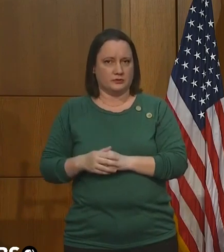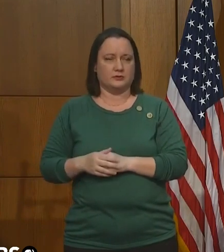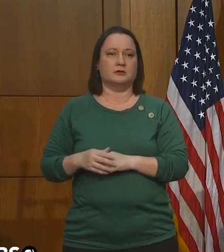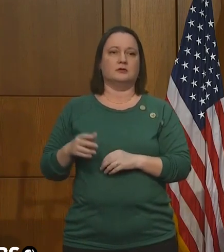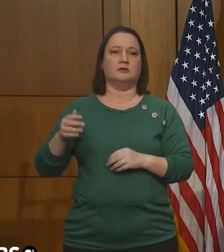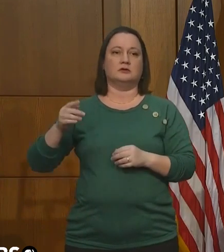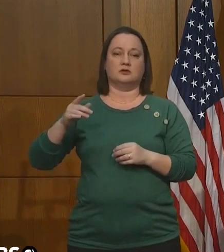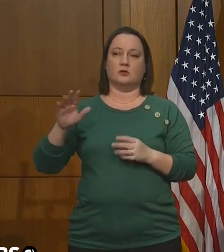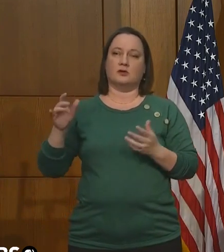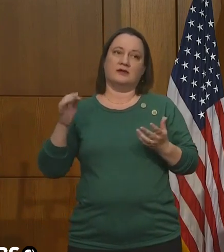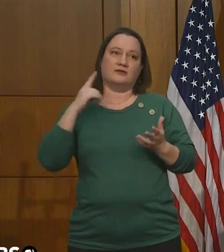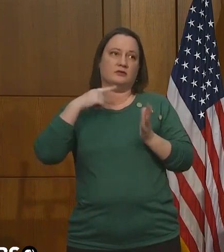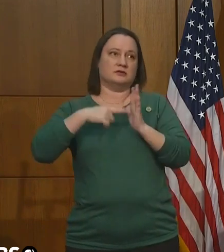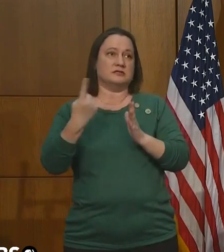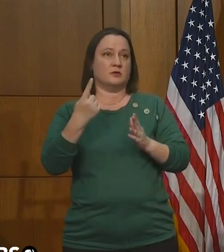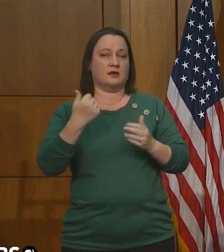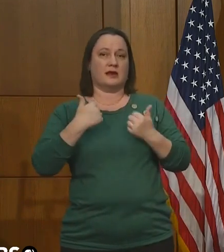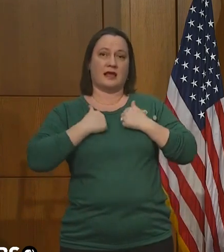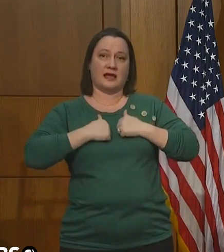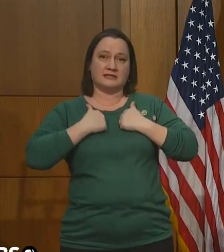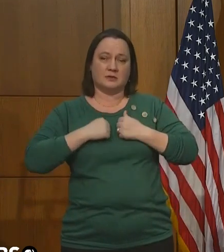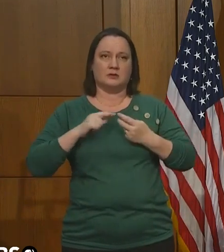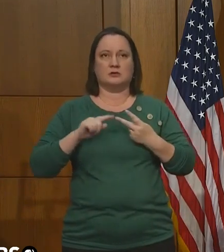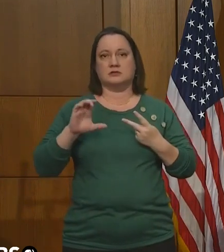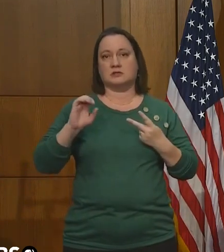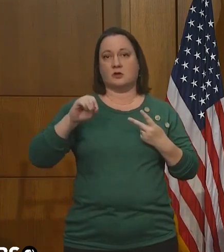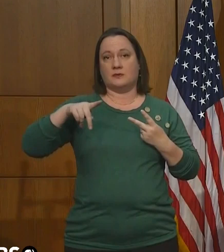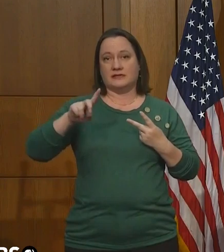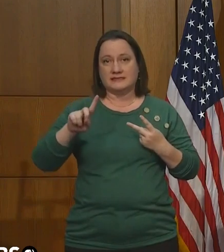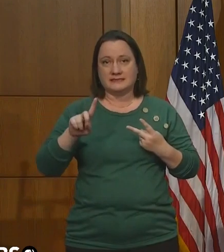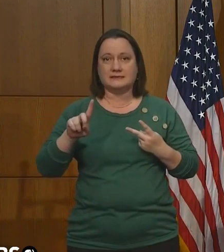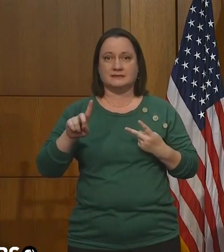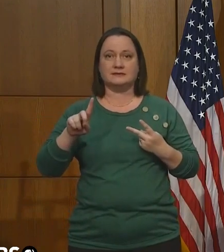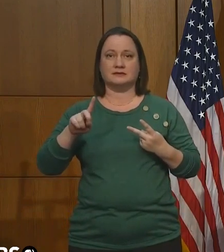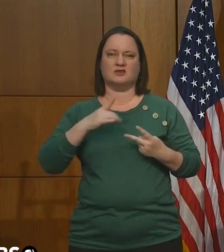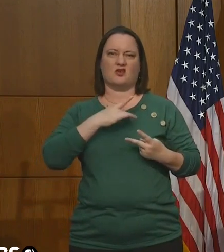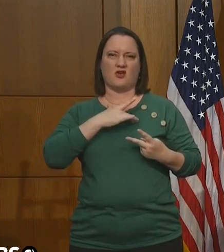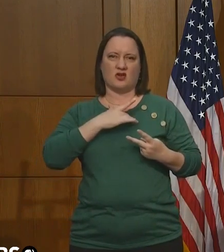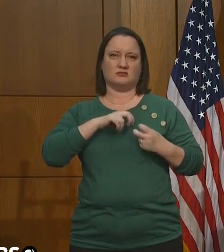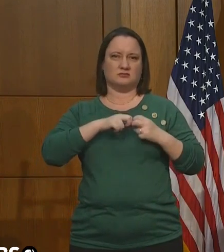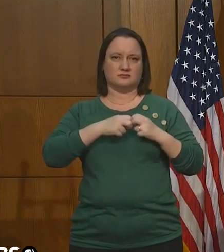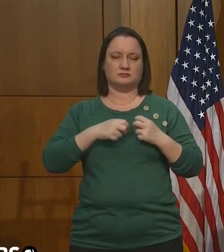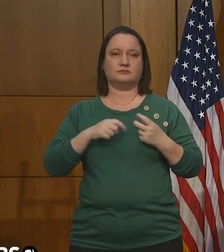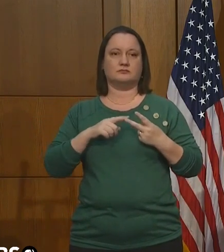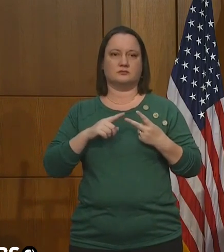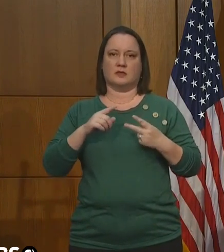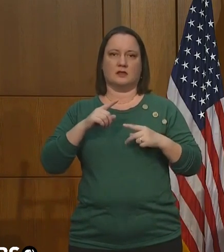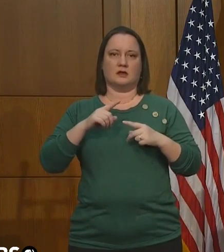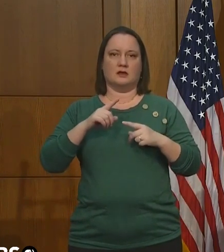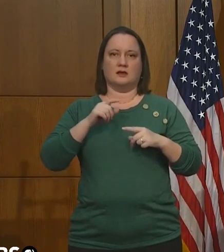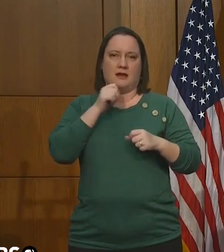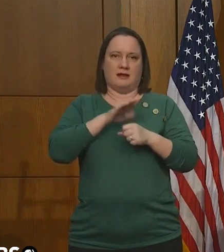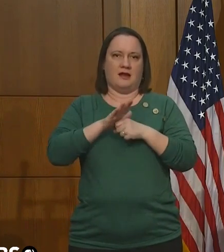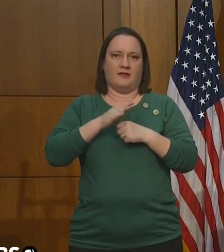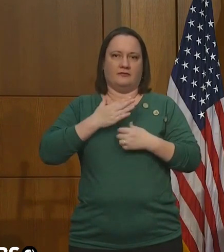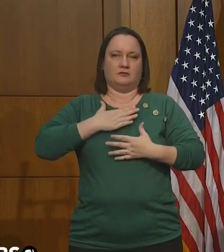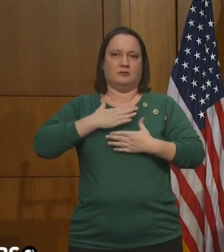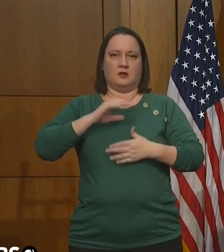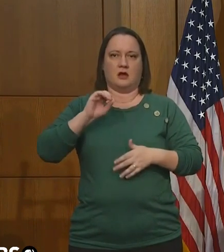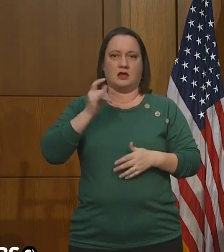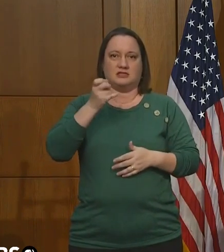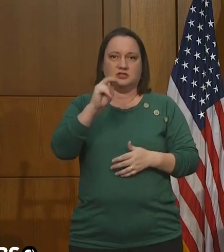I'll just give you an example, asthma or COPD, chronic obstructive pulmonary disease, and they have a problem with oxygenation, and obviously